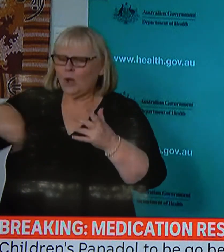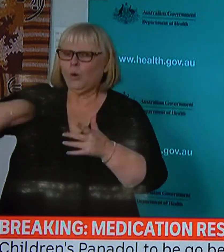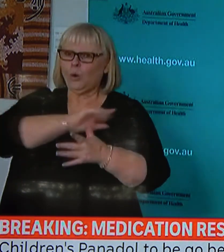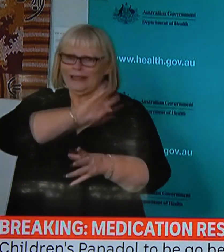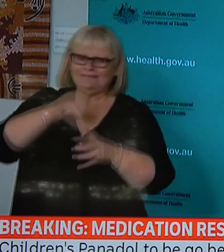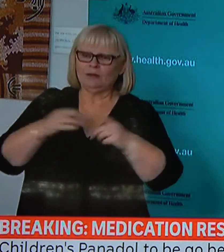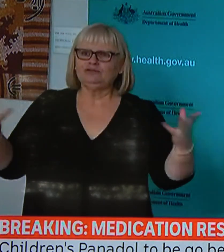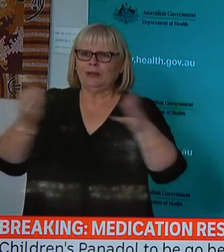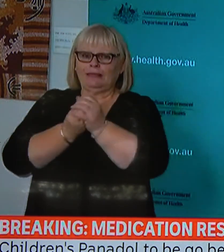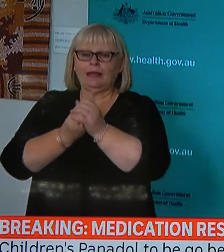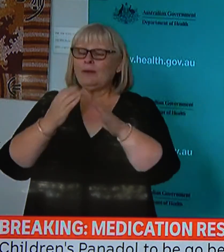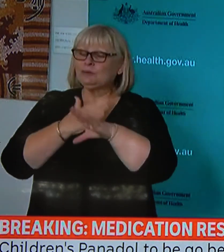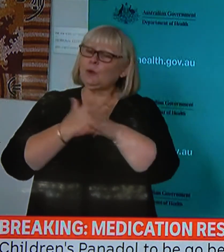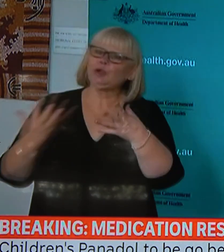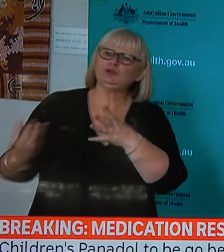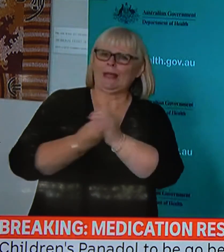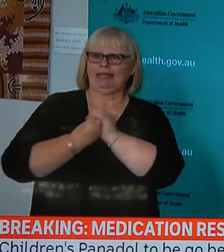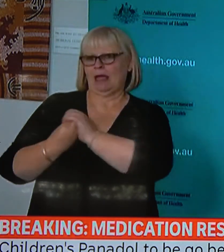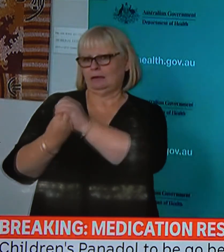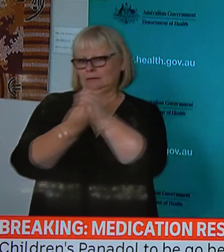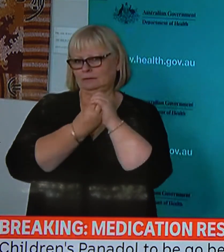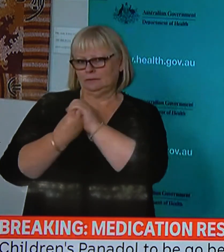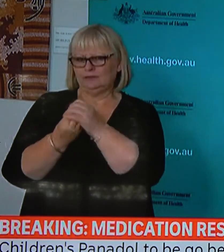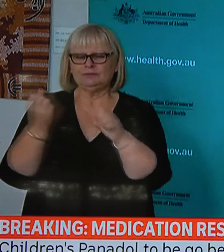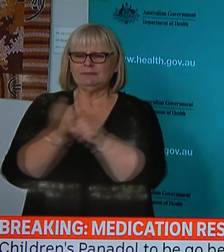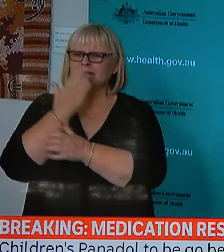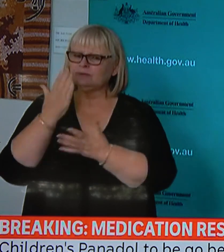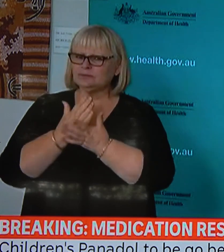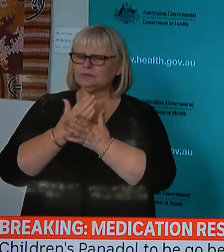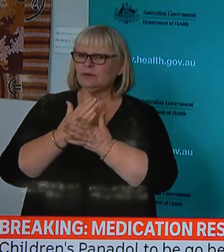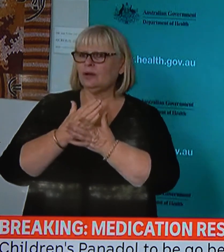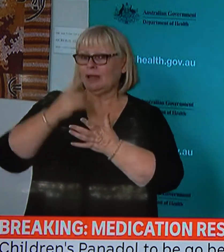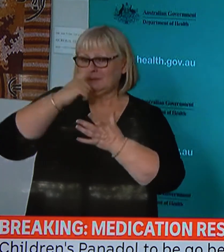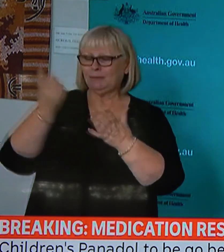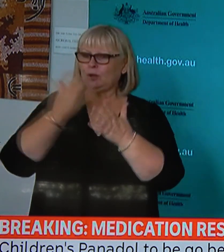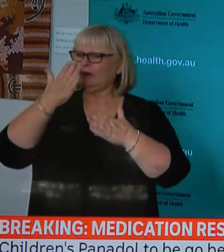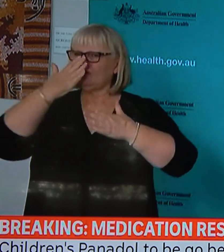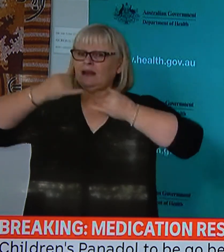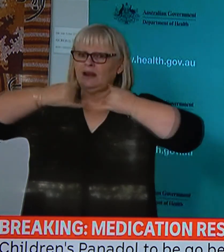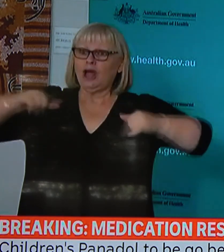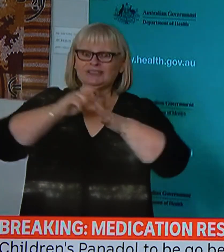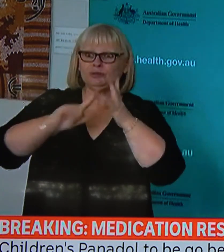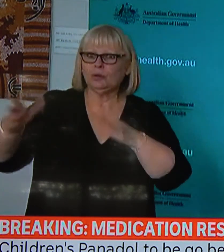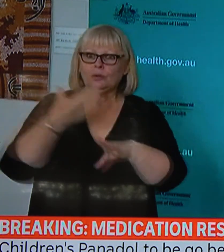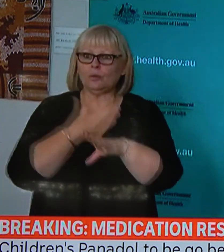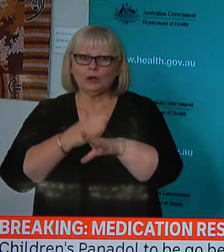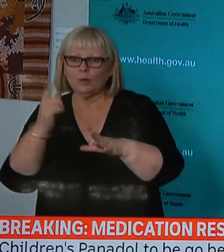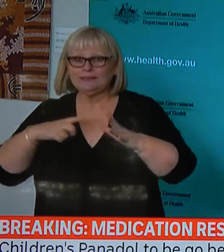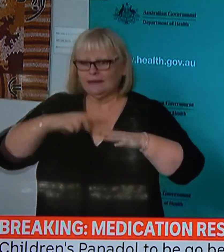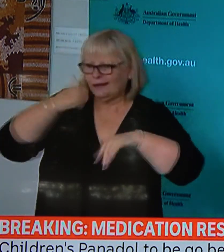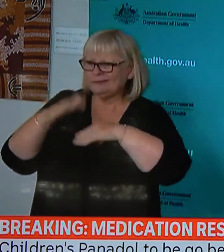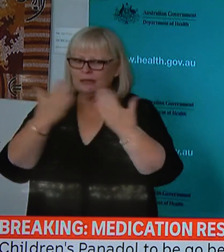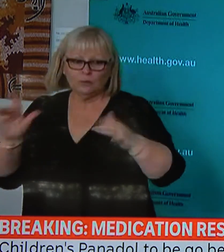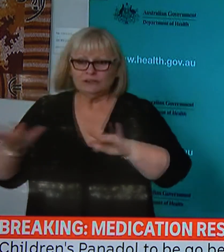together. We need to work well together and make sure that the people that are on the front line and are doing the work that they need to do